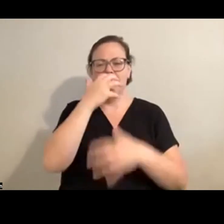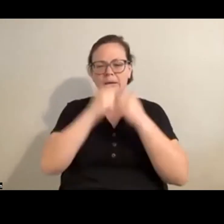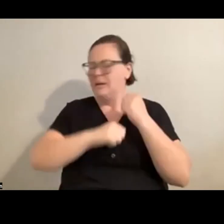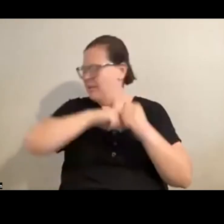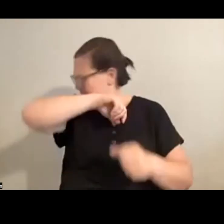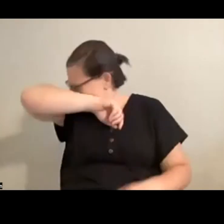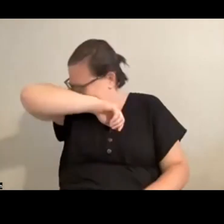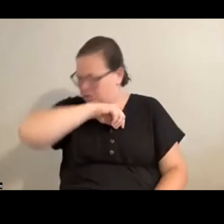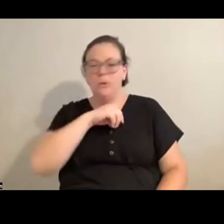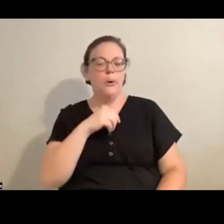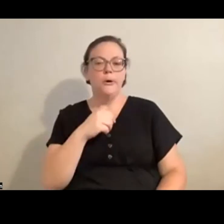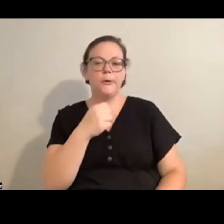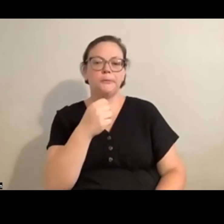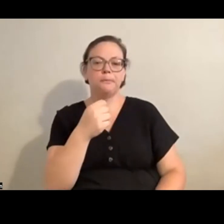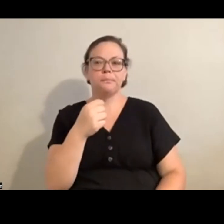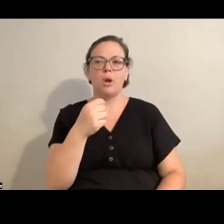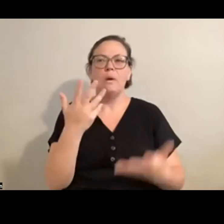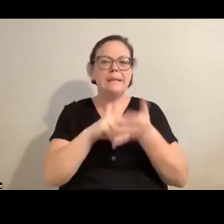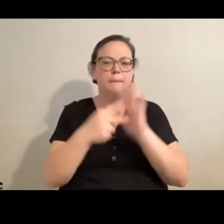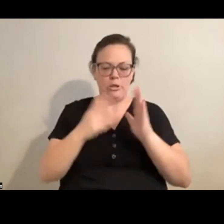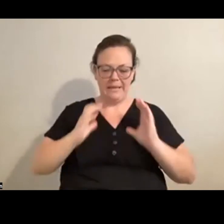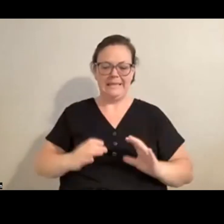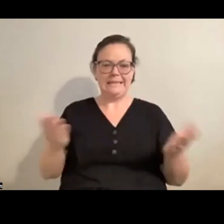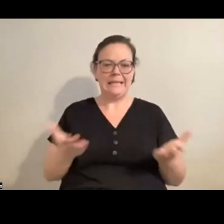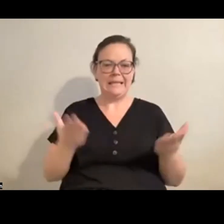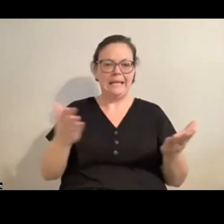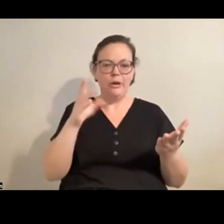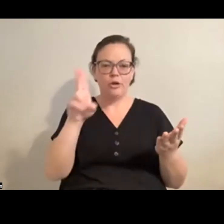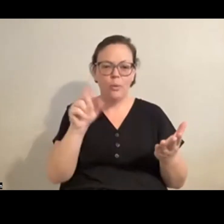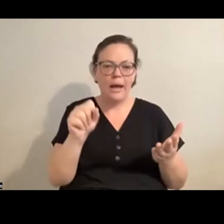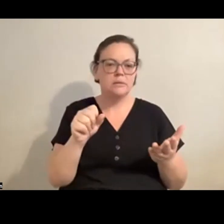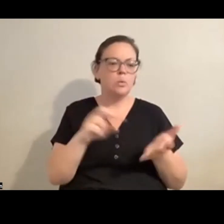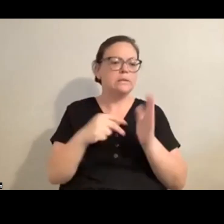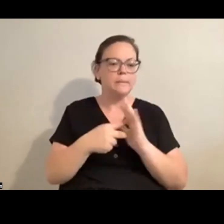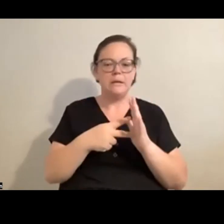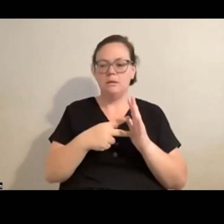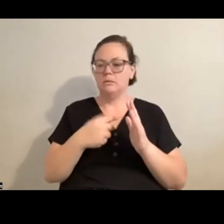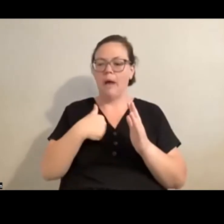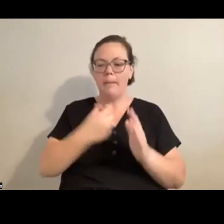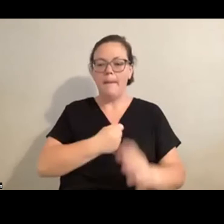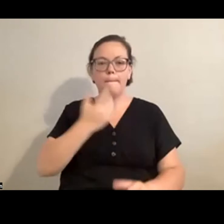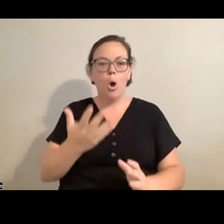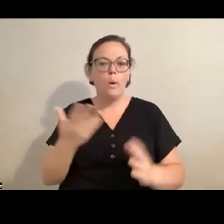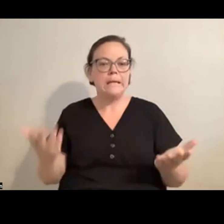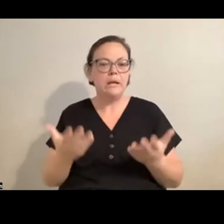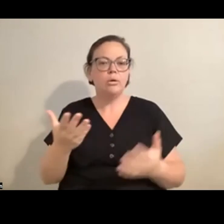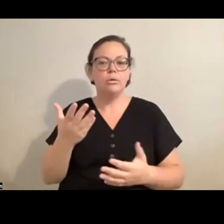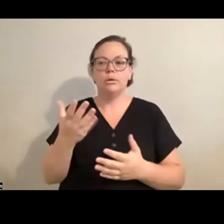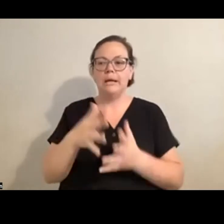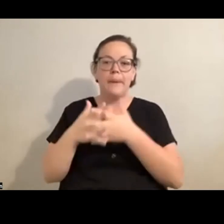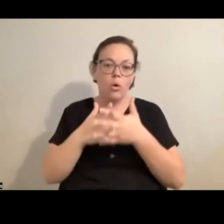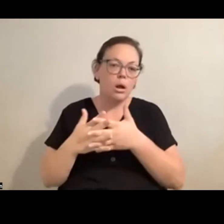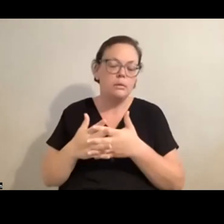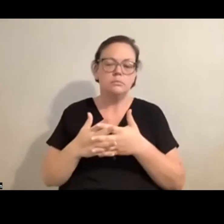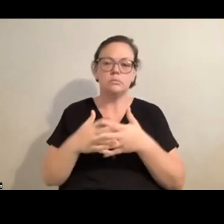what does it mean to be a citizen in this country? And what does it mean to be a poet living in America today? And we're all trying to live our